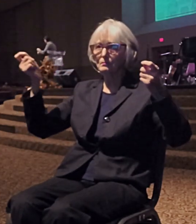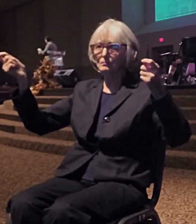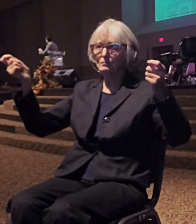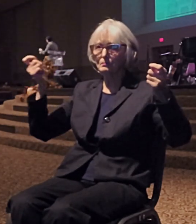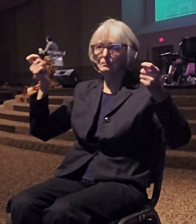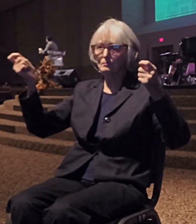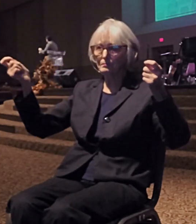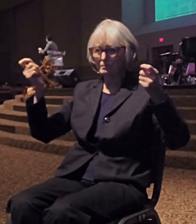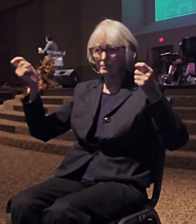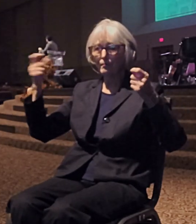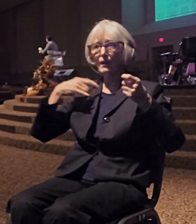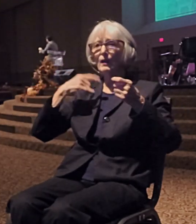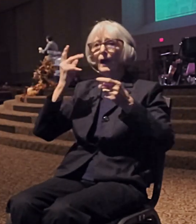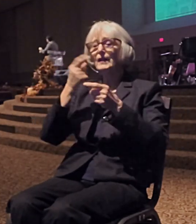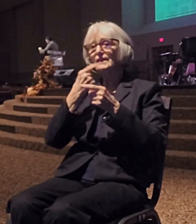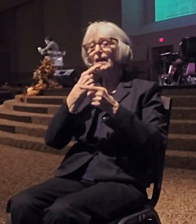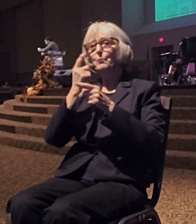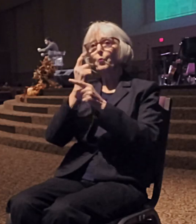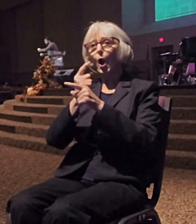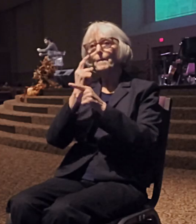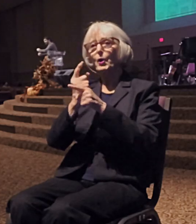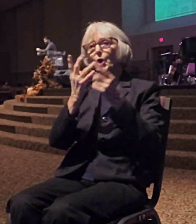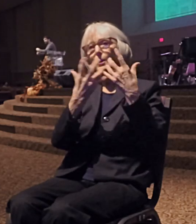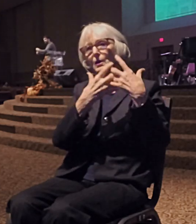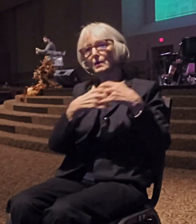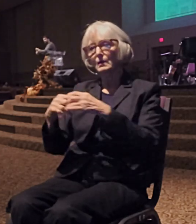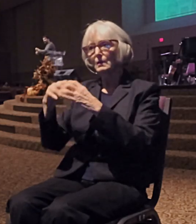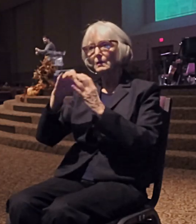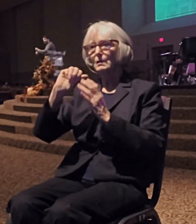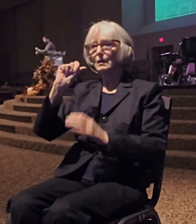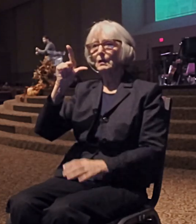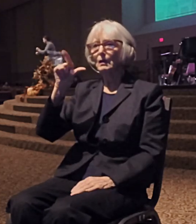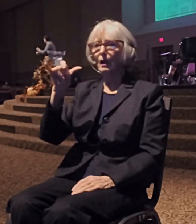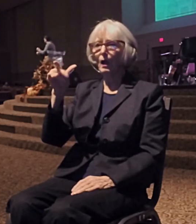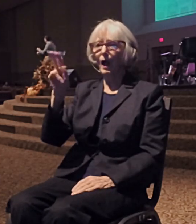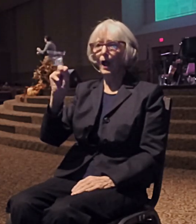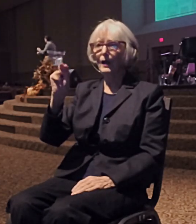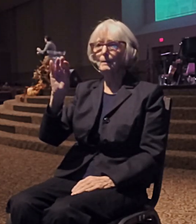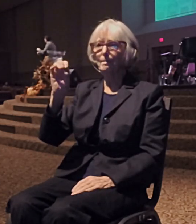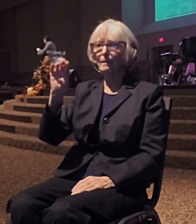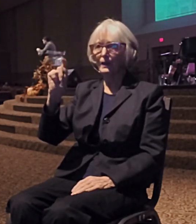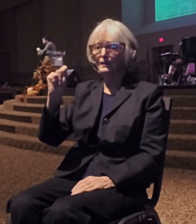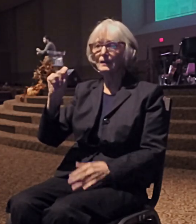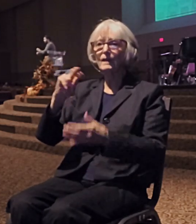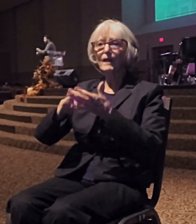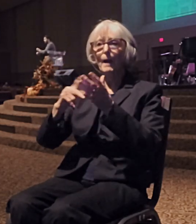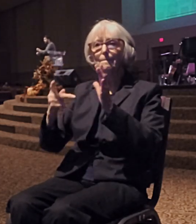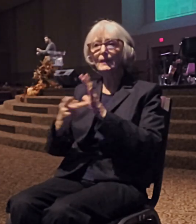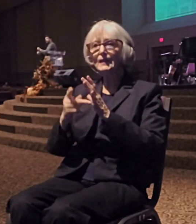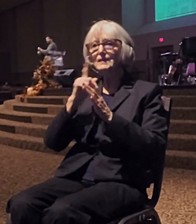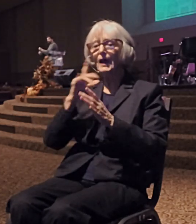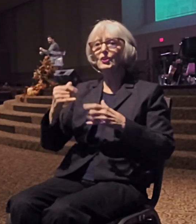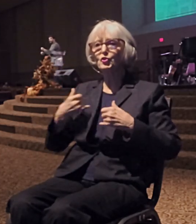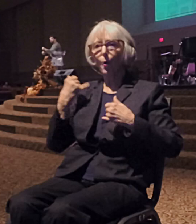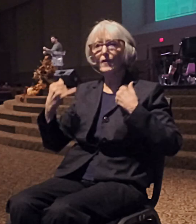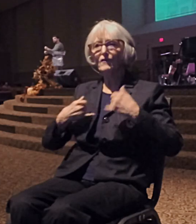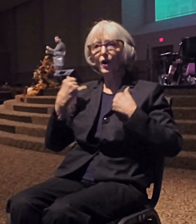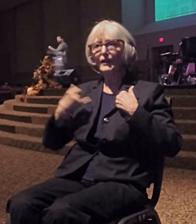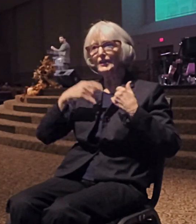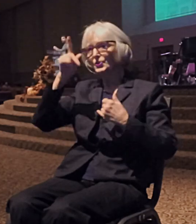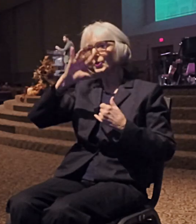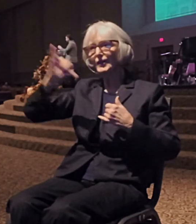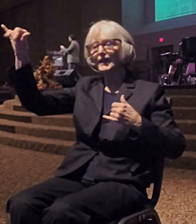say proper alignment because for those who are righteous in Christ, that proper alignment will be a joyful eternity of